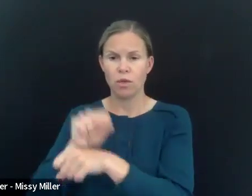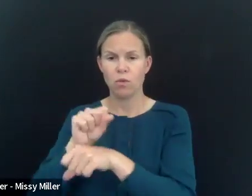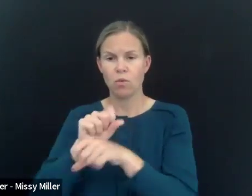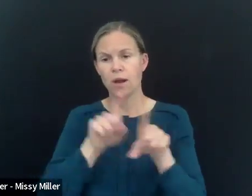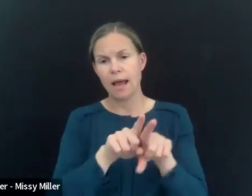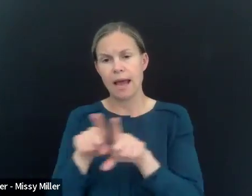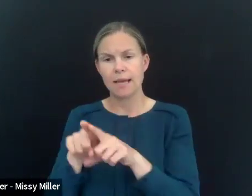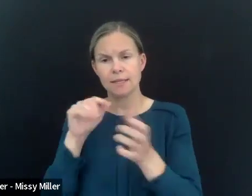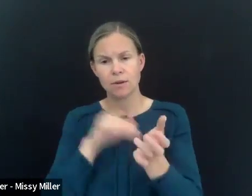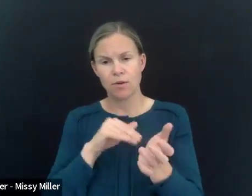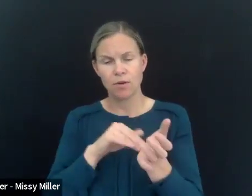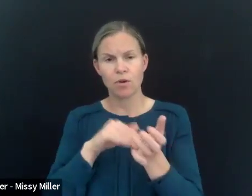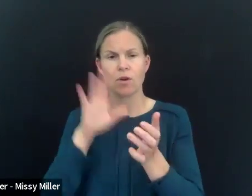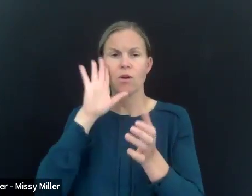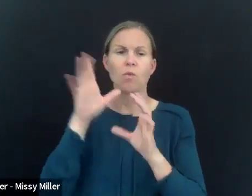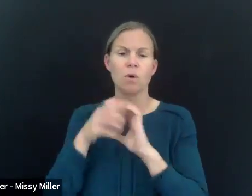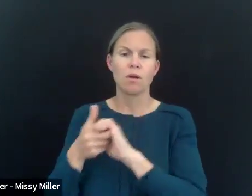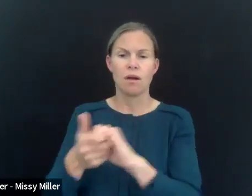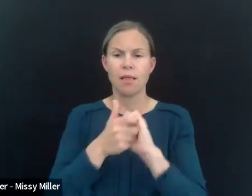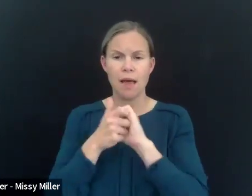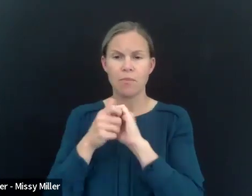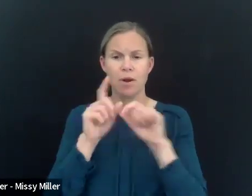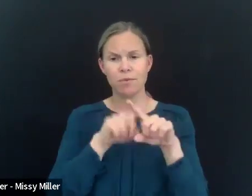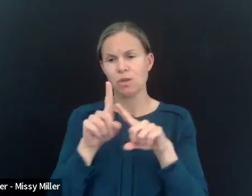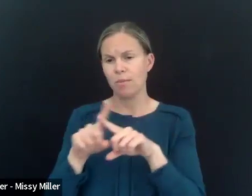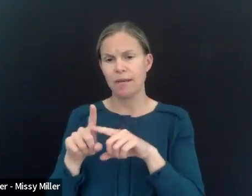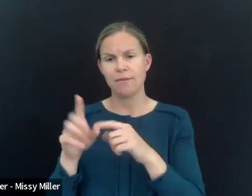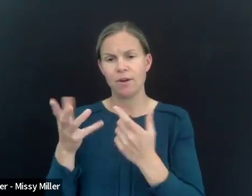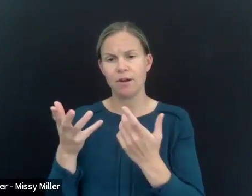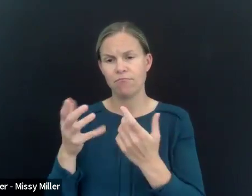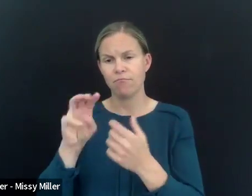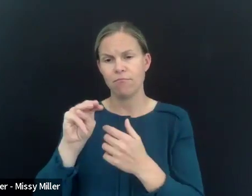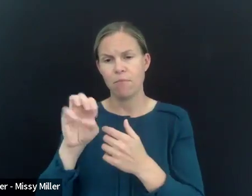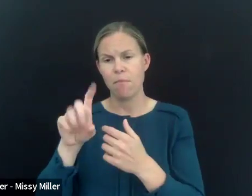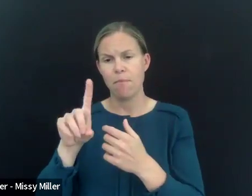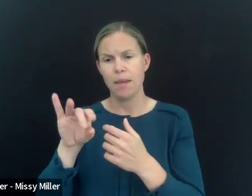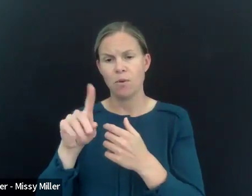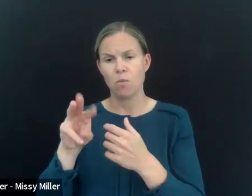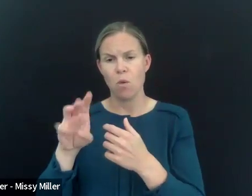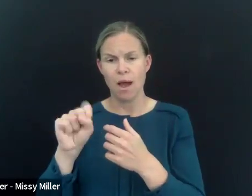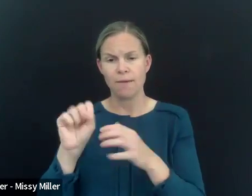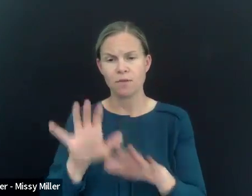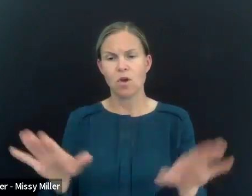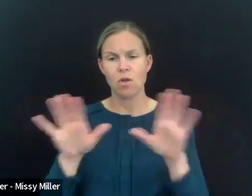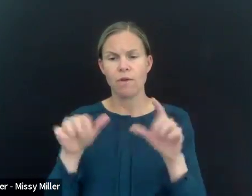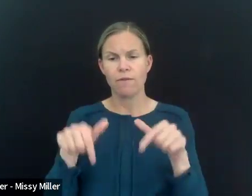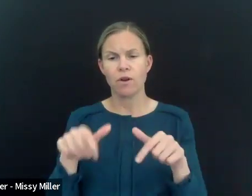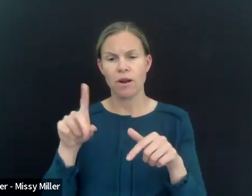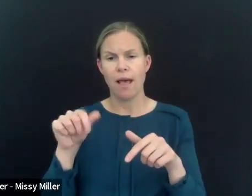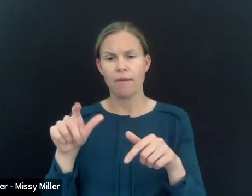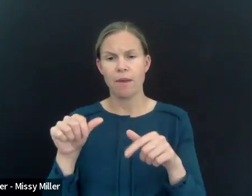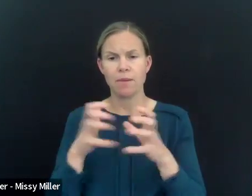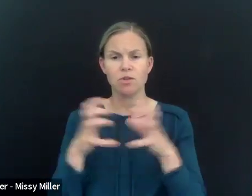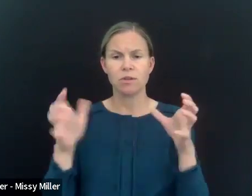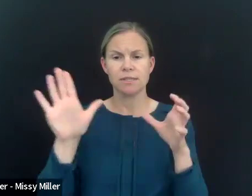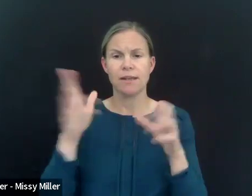physician, collaborating with all types of midwives in Alabama to extend access to this care.